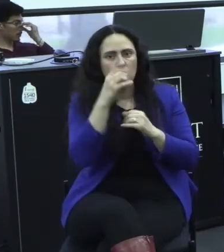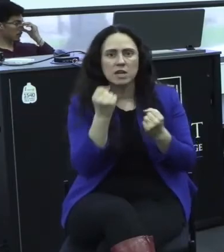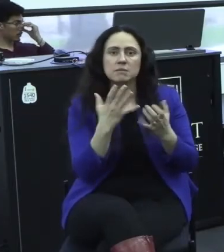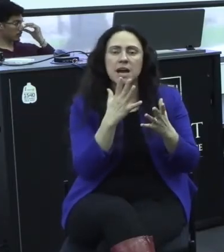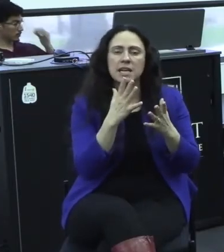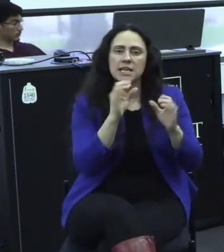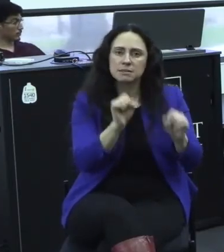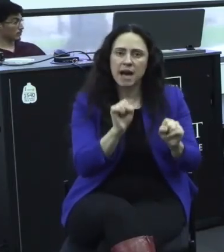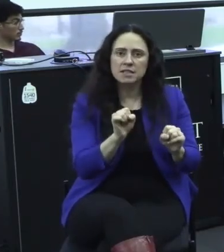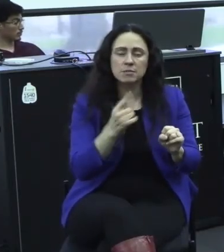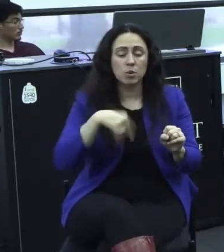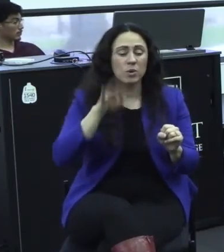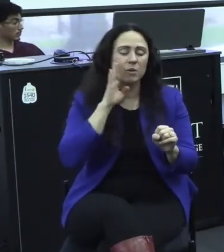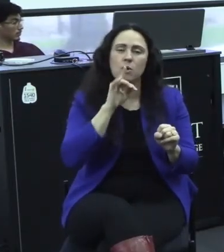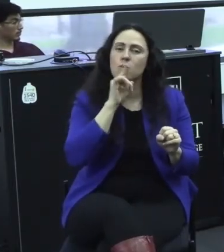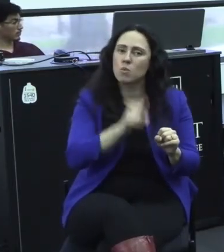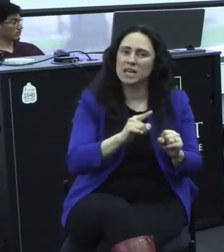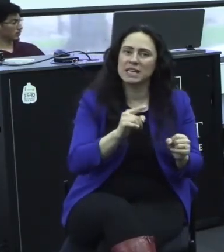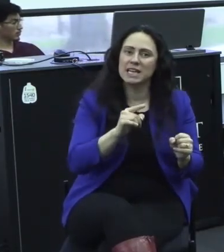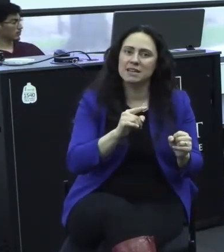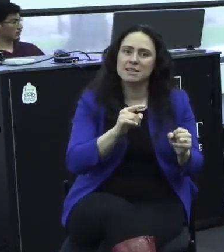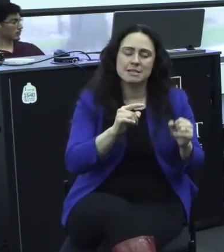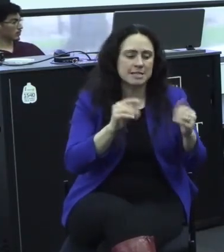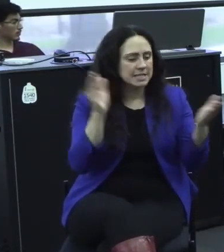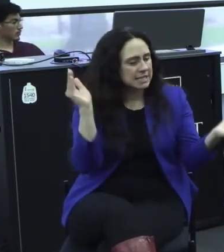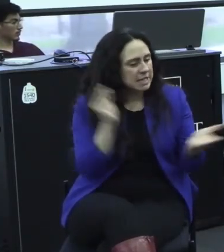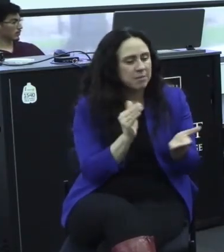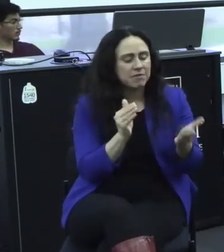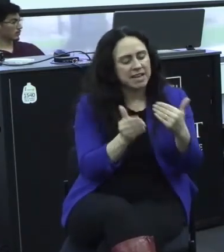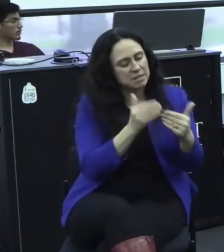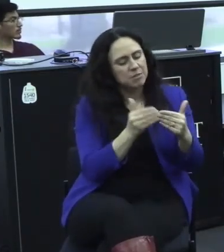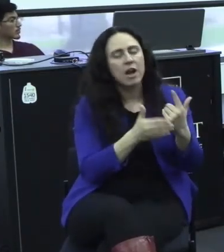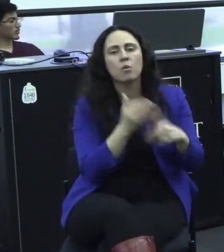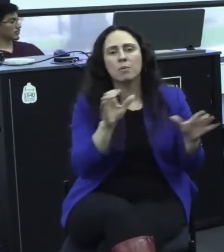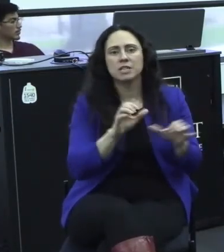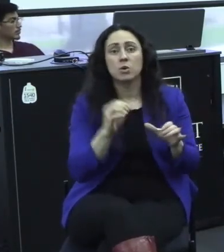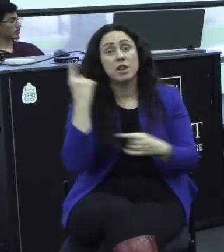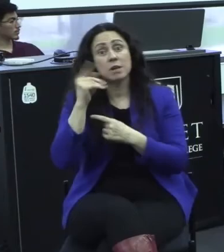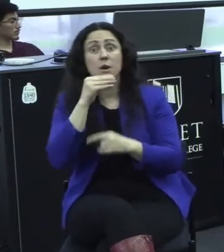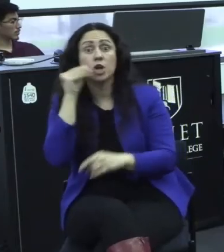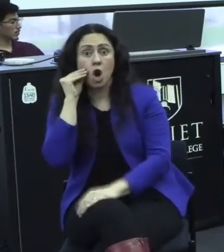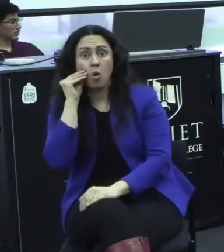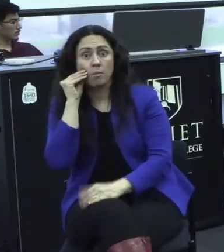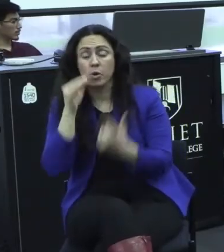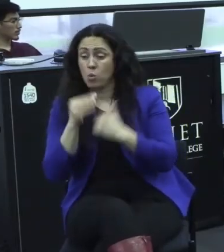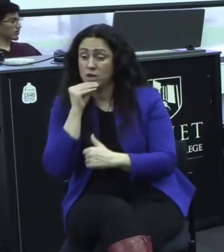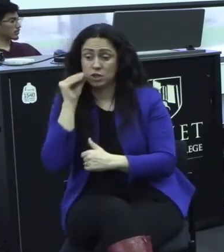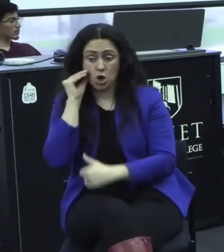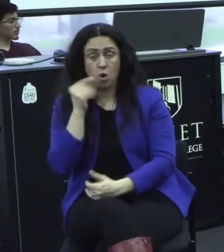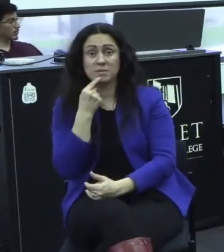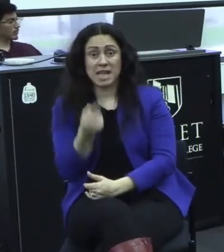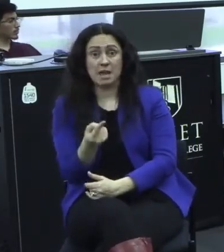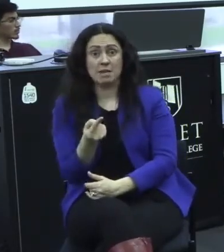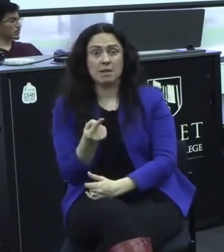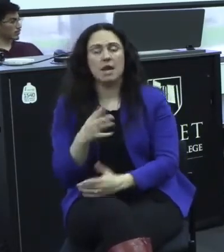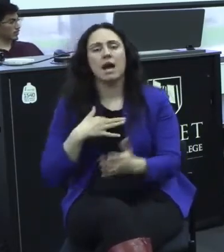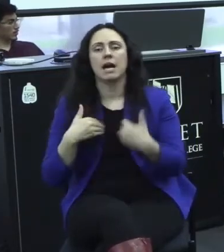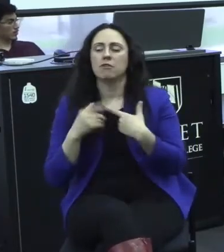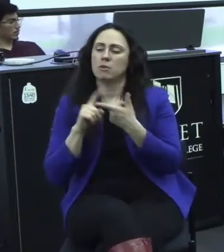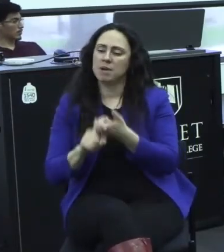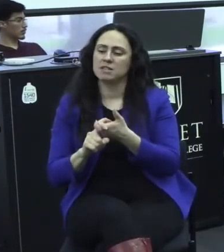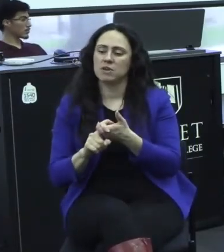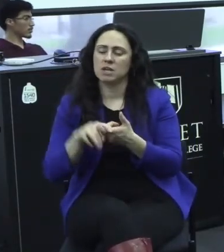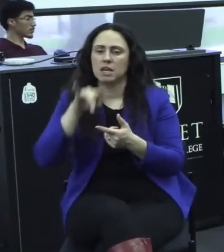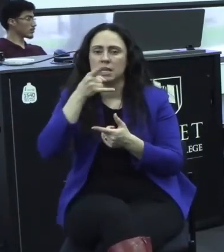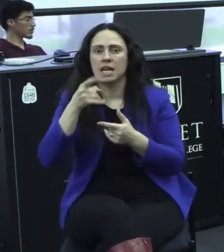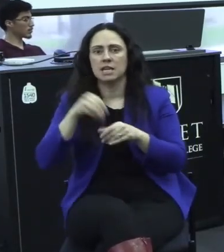possible, we're going to deeply simplify what we do. And think about your homes. What do your homes say? I have a best friend who has a child